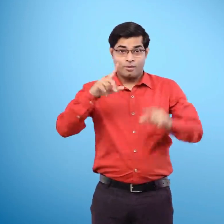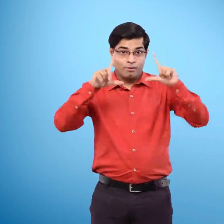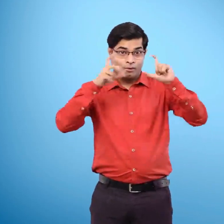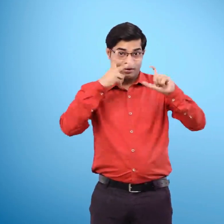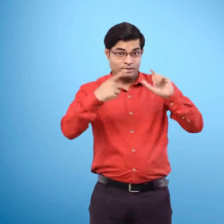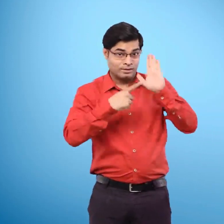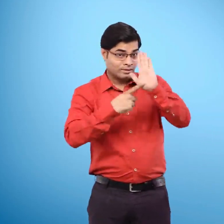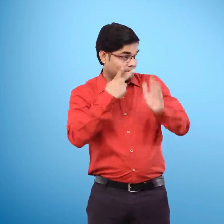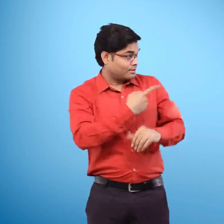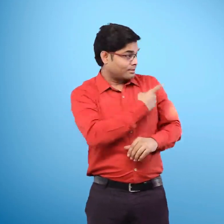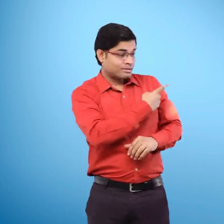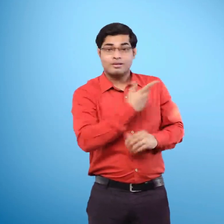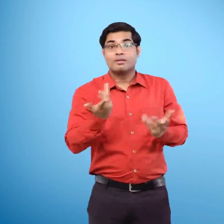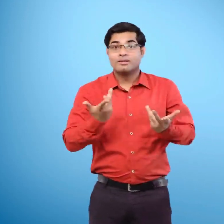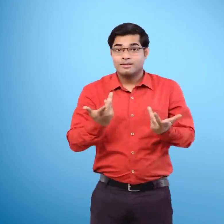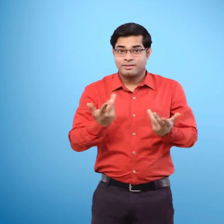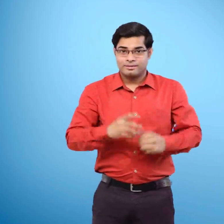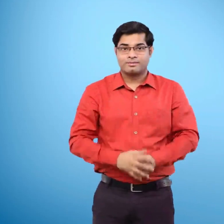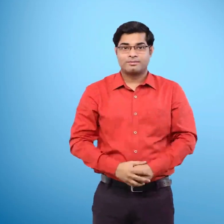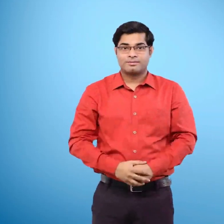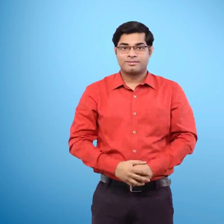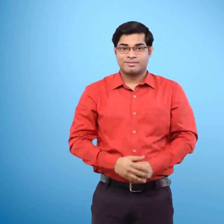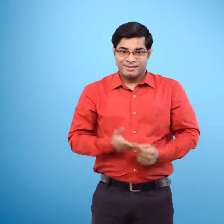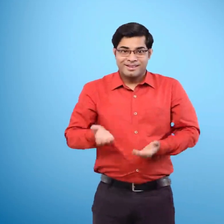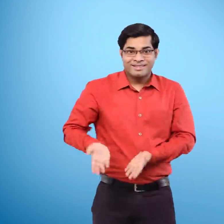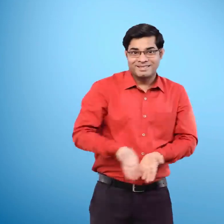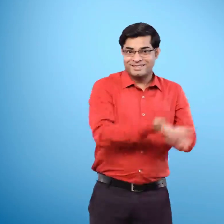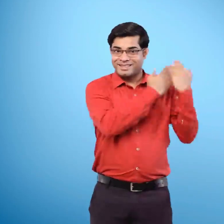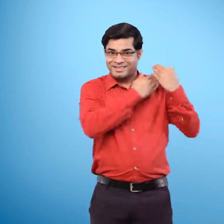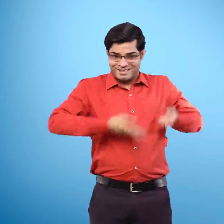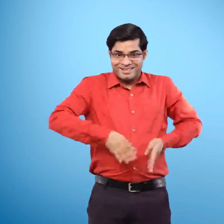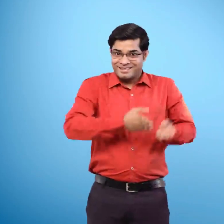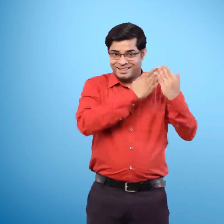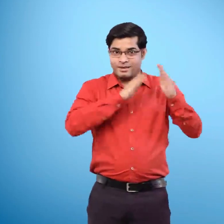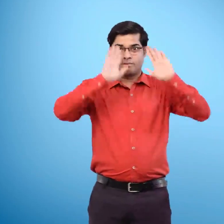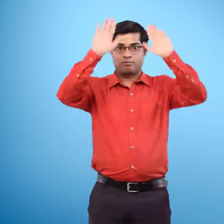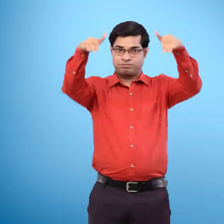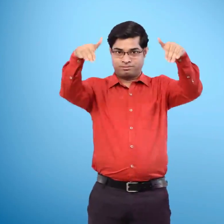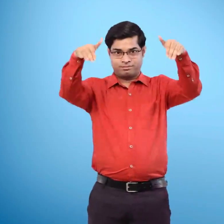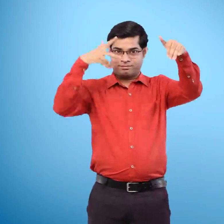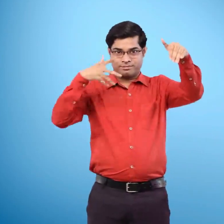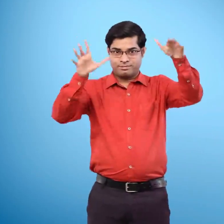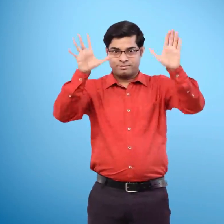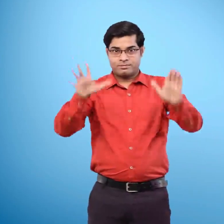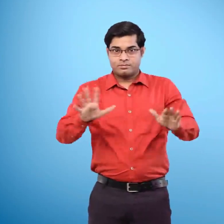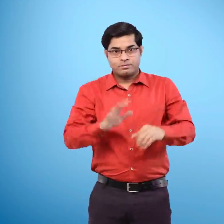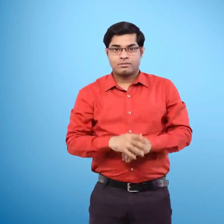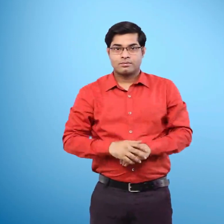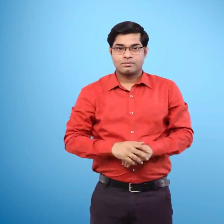Picture 2 shows two girls standing at two corners of a sari hanging on a clothesline.